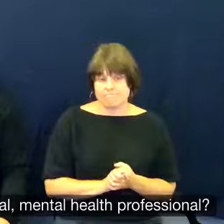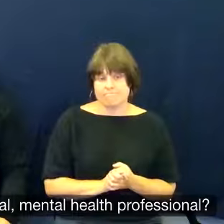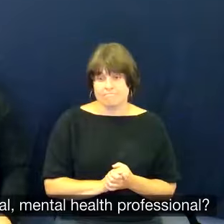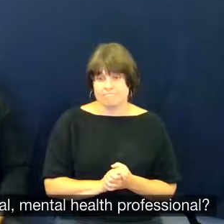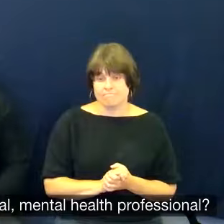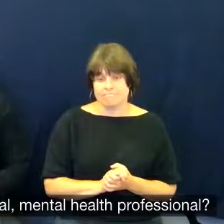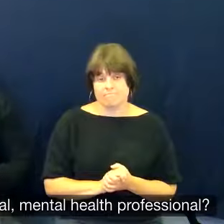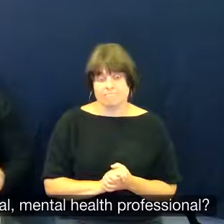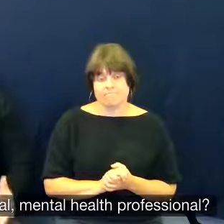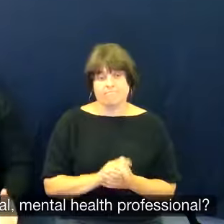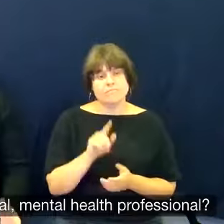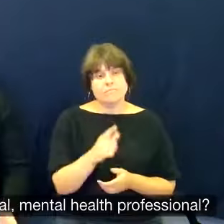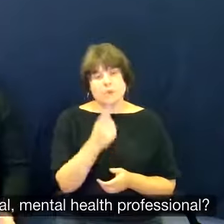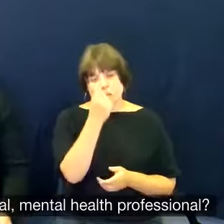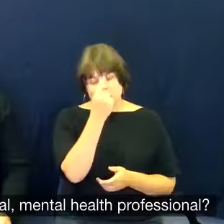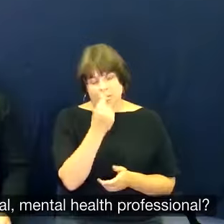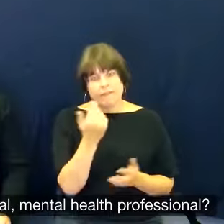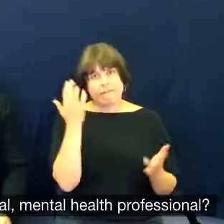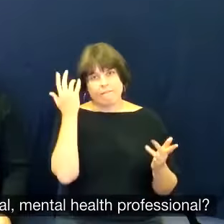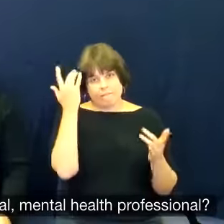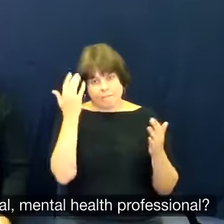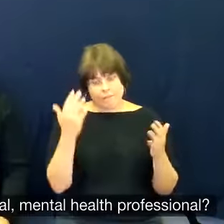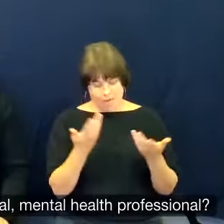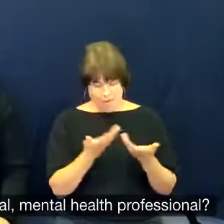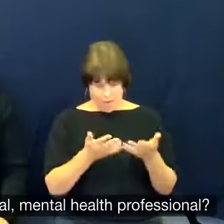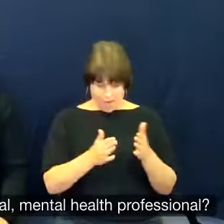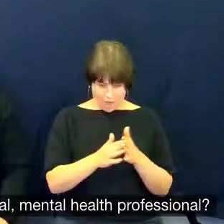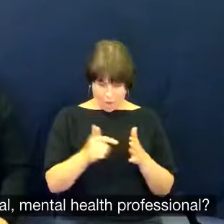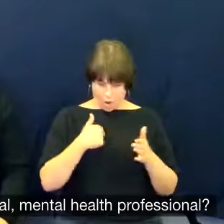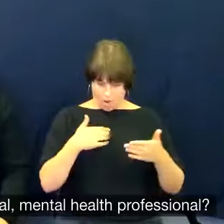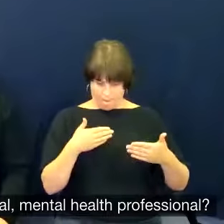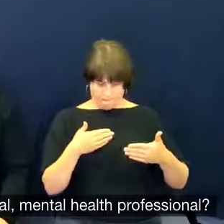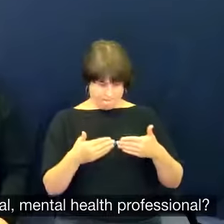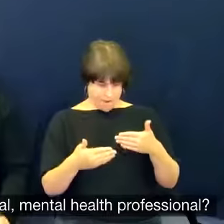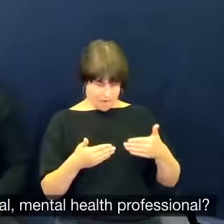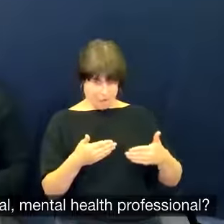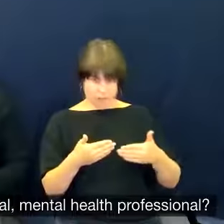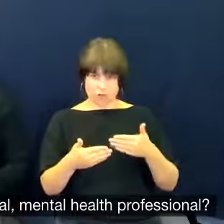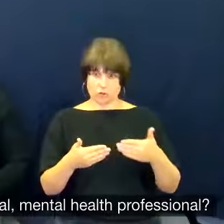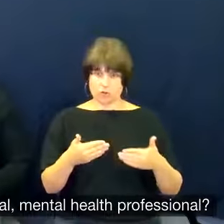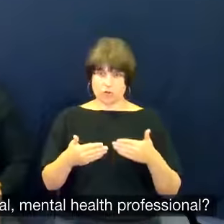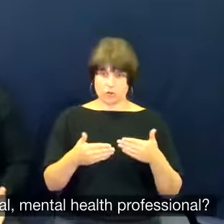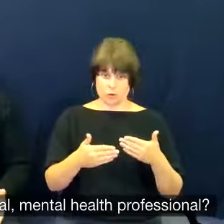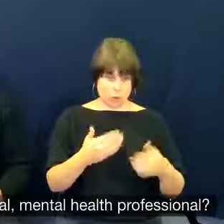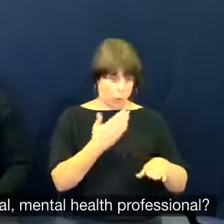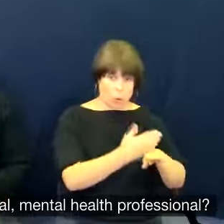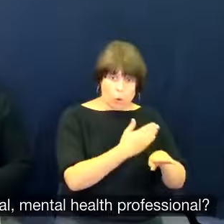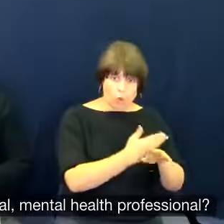And you can look at how do you cope with healthy ways with demands of